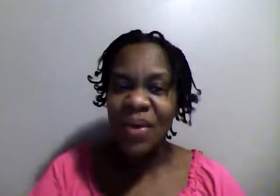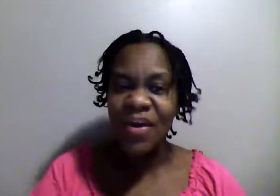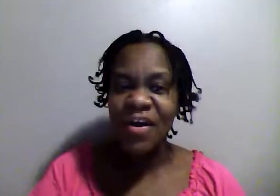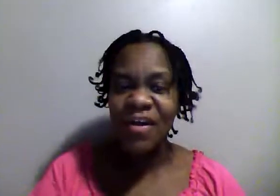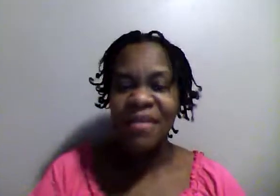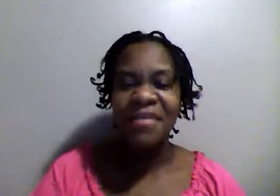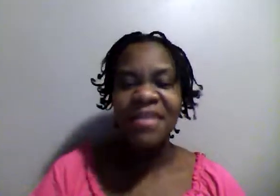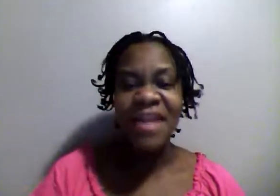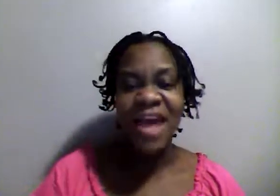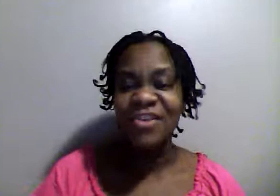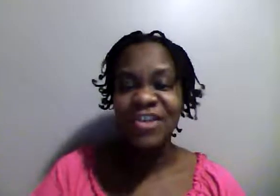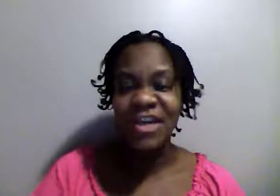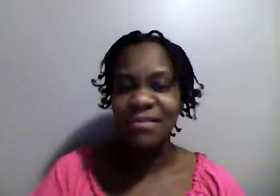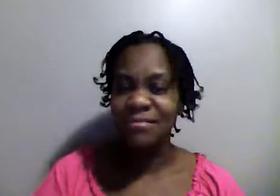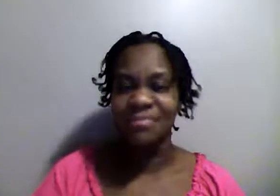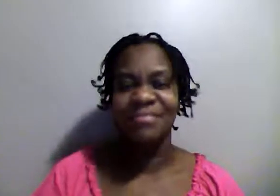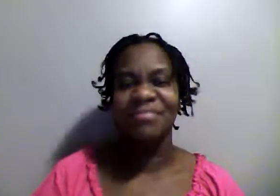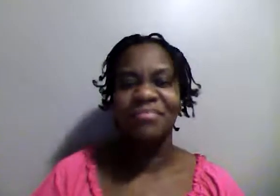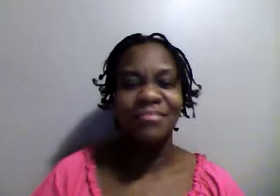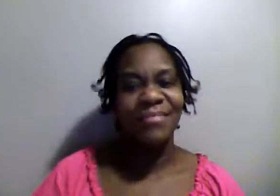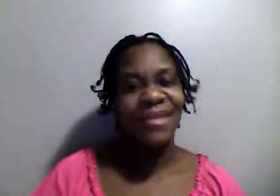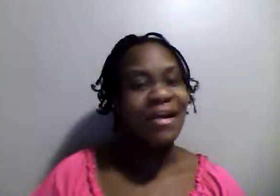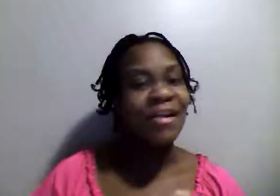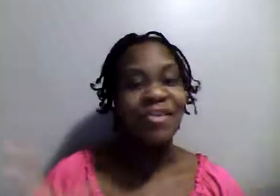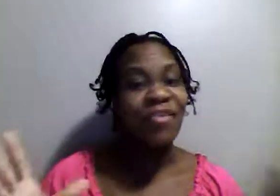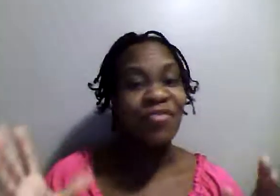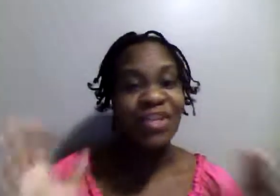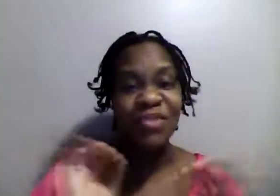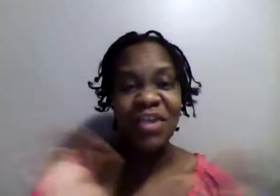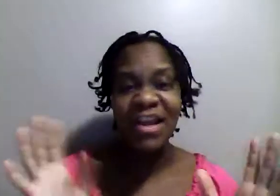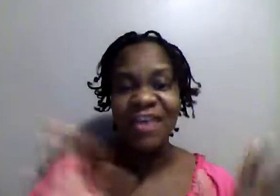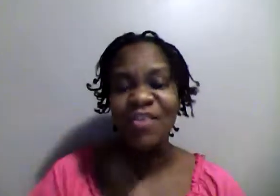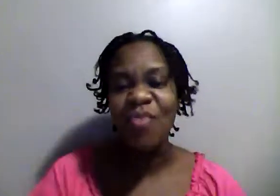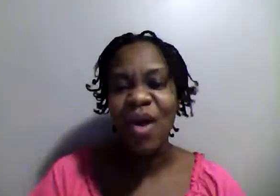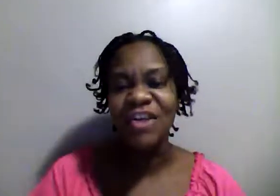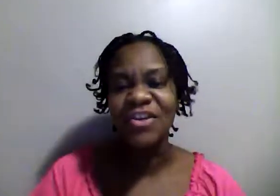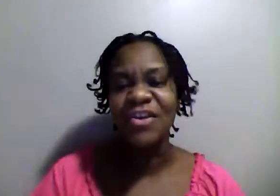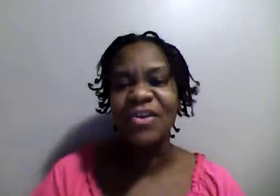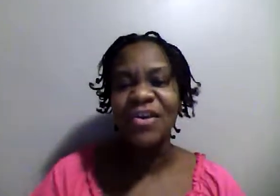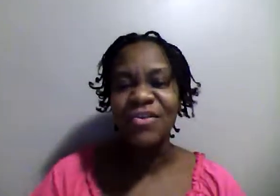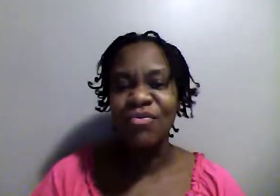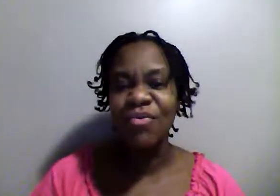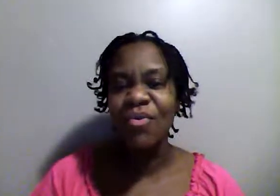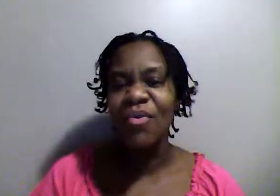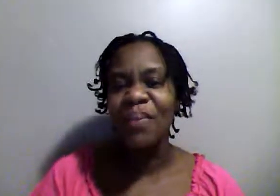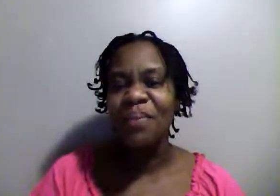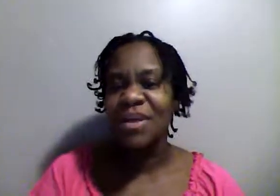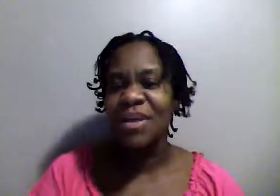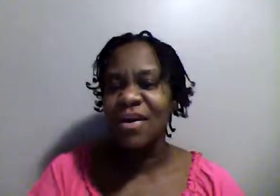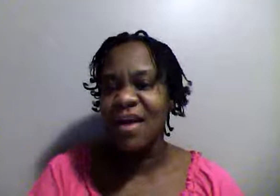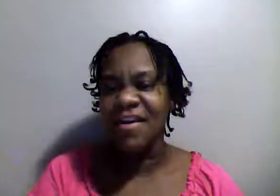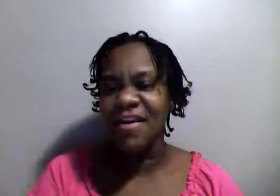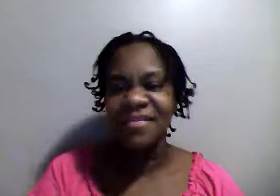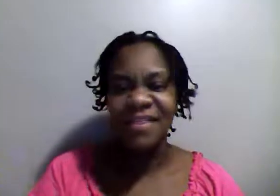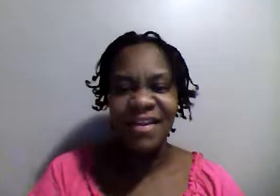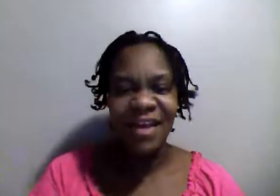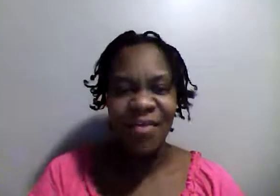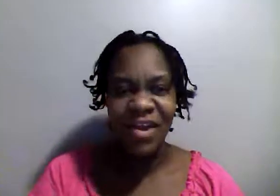lower the nitrogen, just run a lot of water through your garden, and that will help